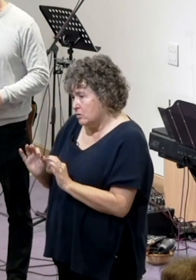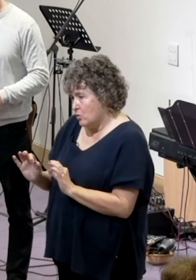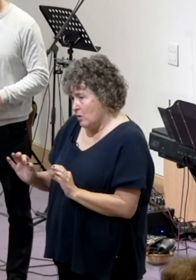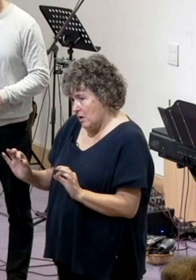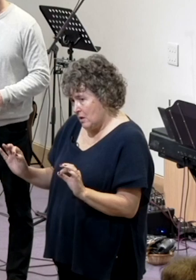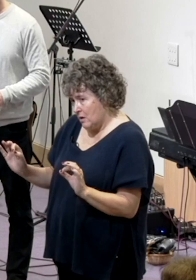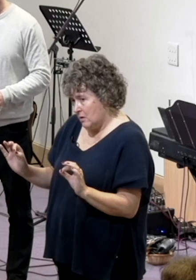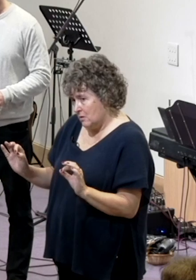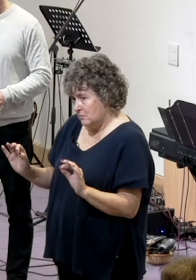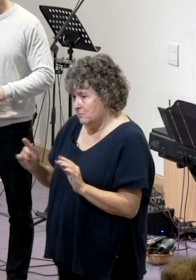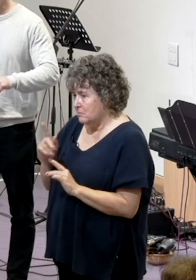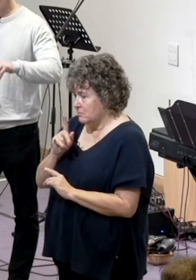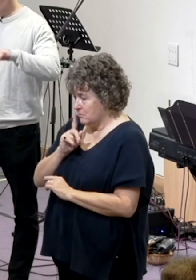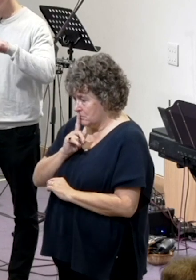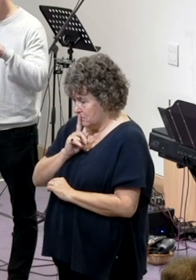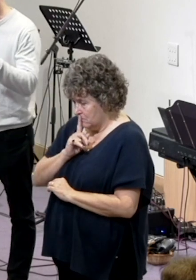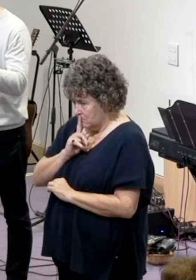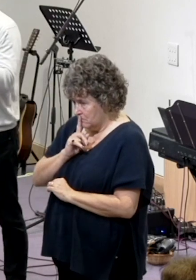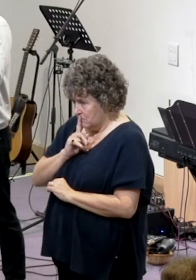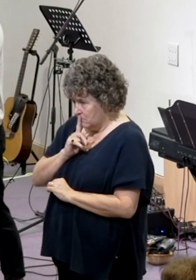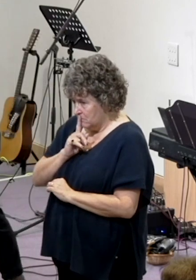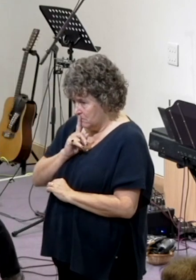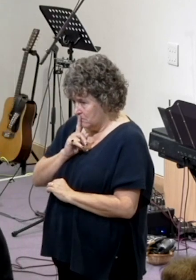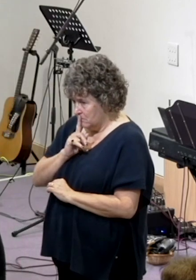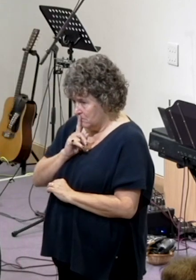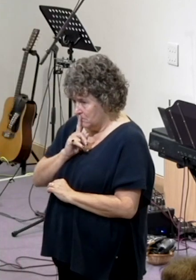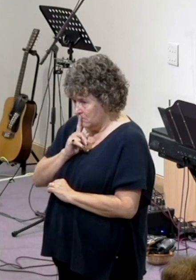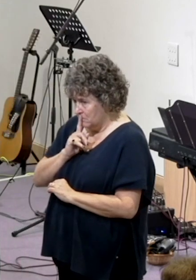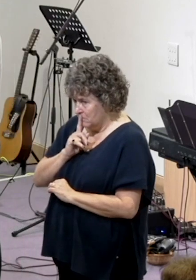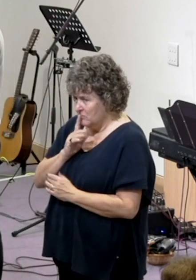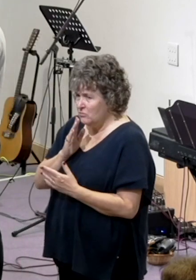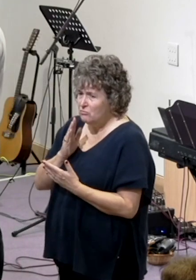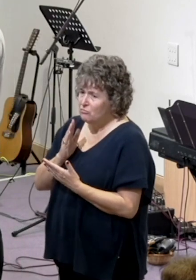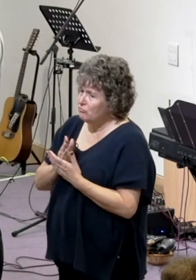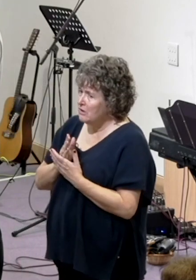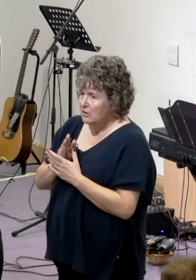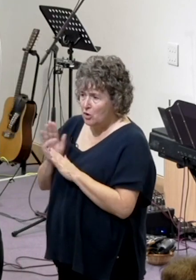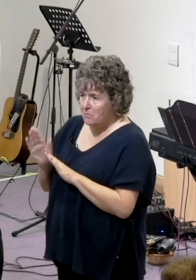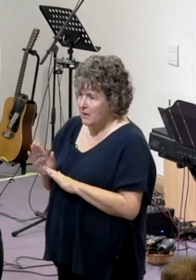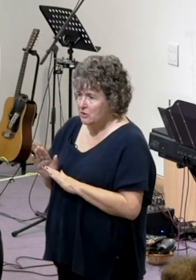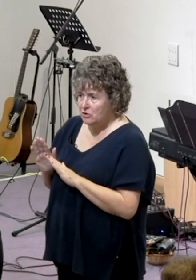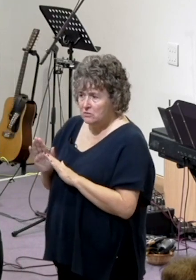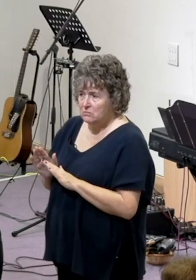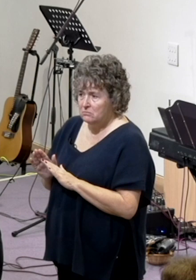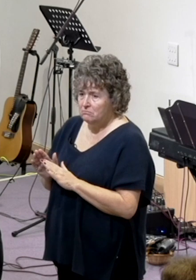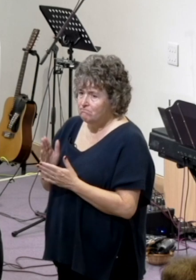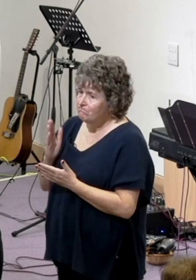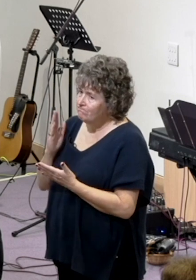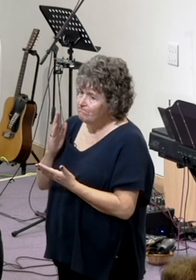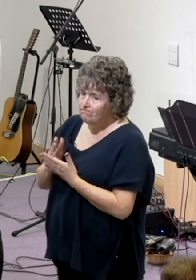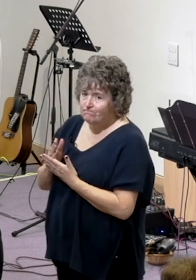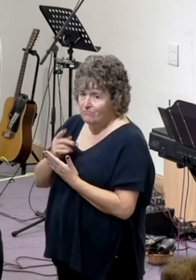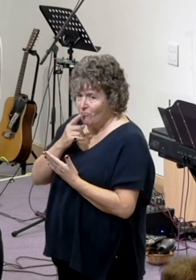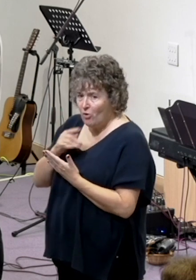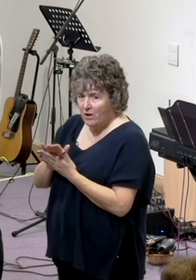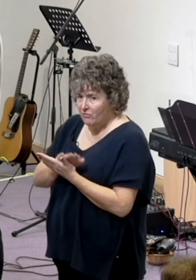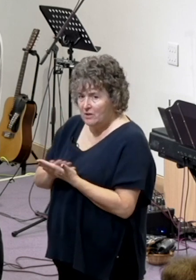quietly. That was an incredible act of compassion and forgiveness on Joseph's part.